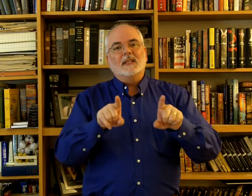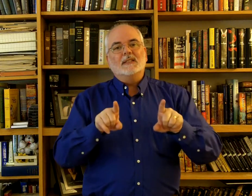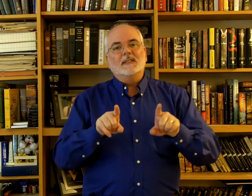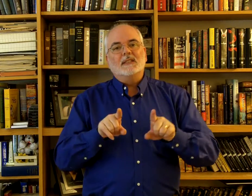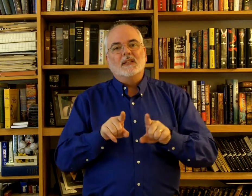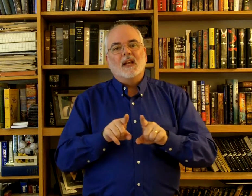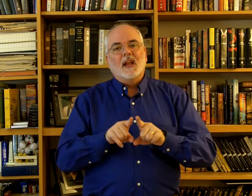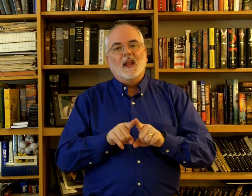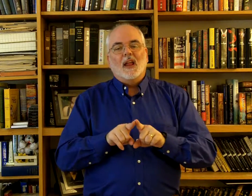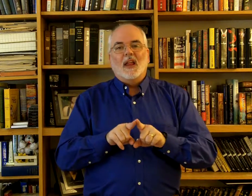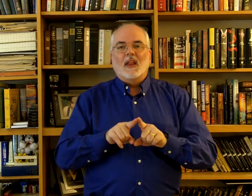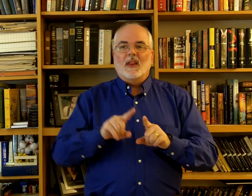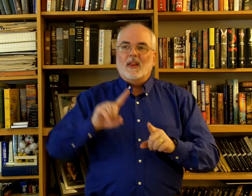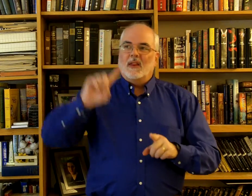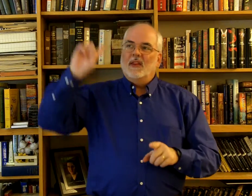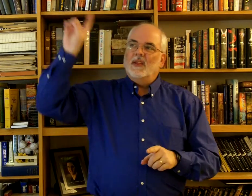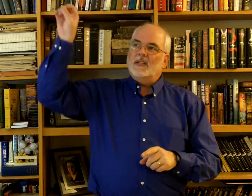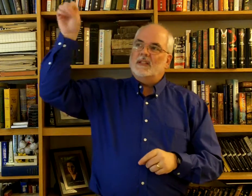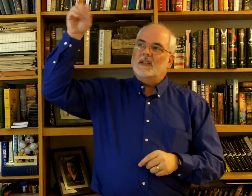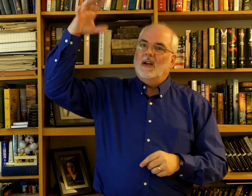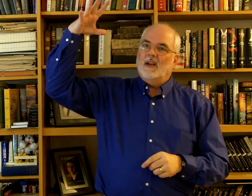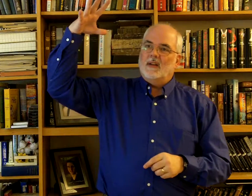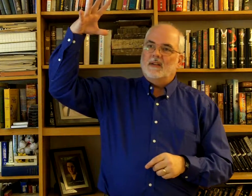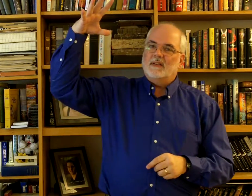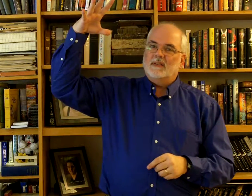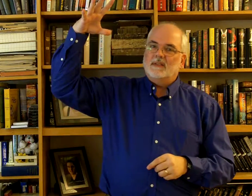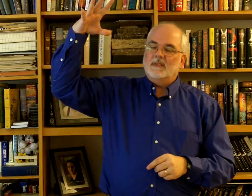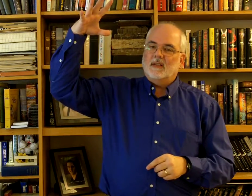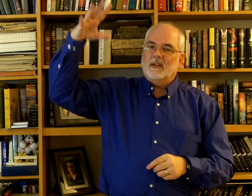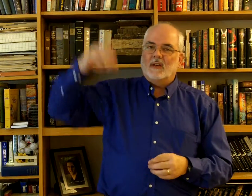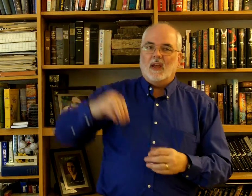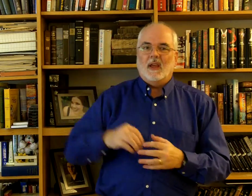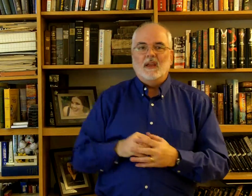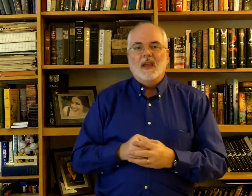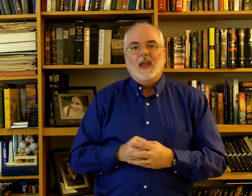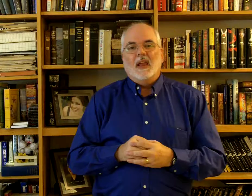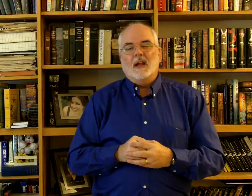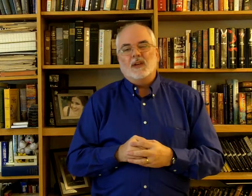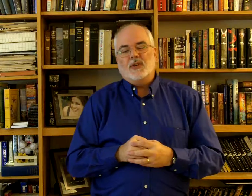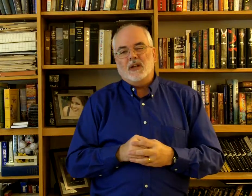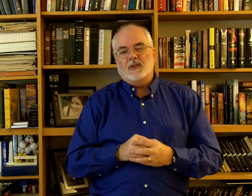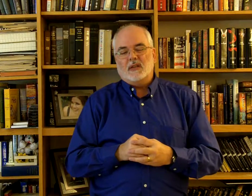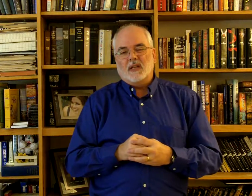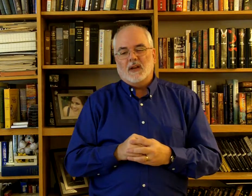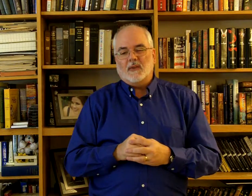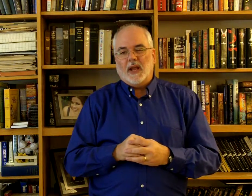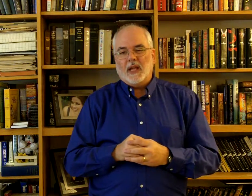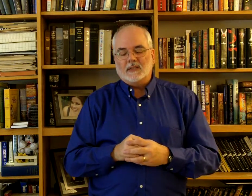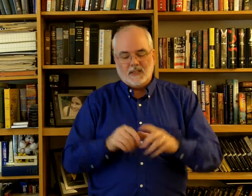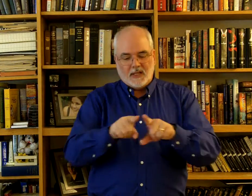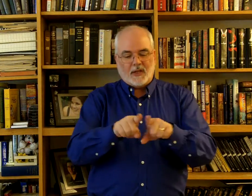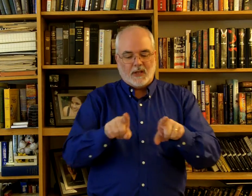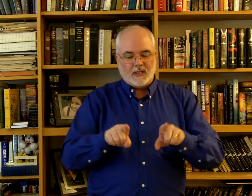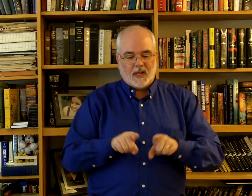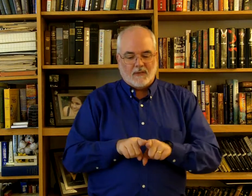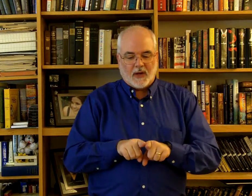As the sun. Okay? And I'm going to change the sign for as. This is actually the sign for